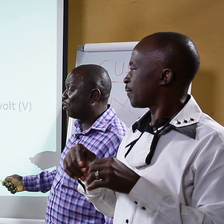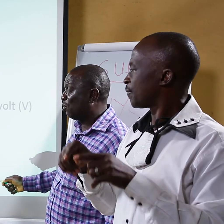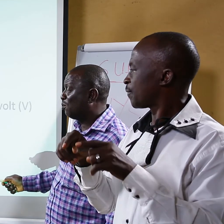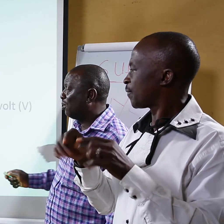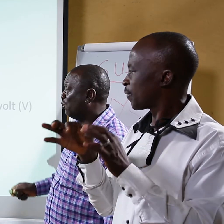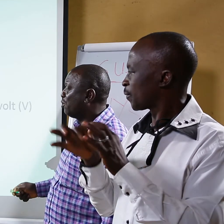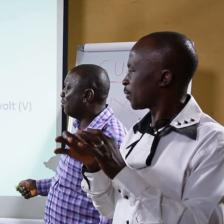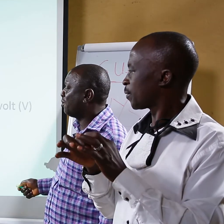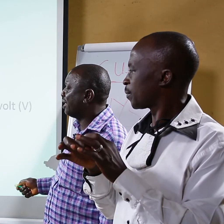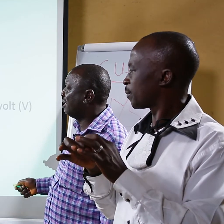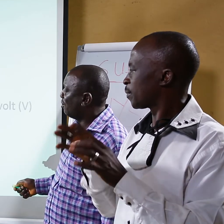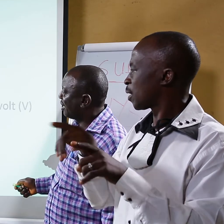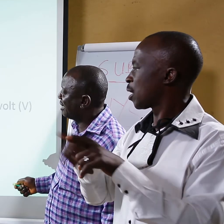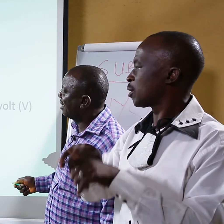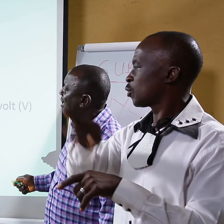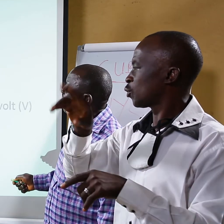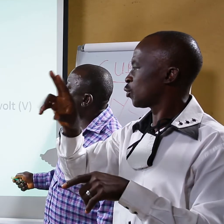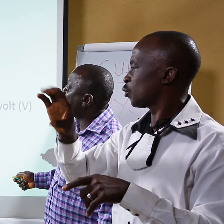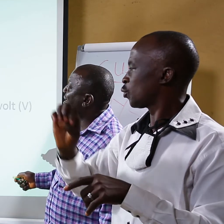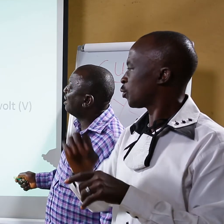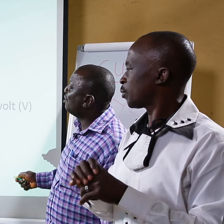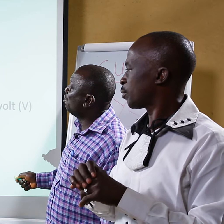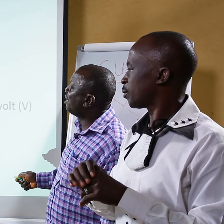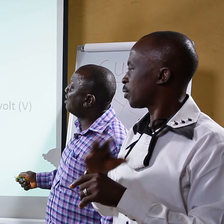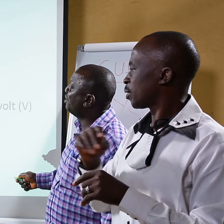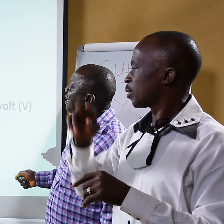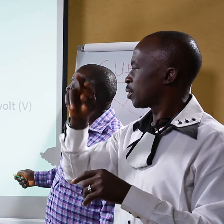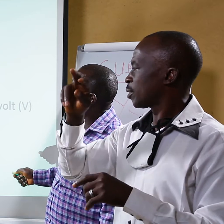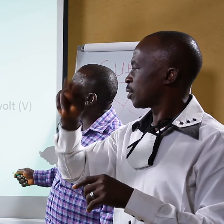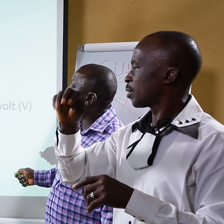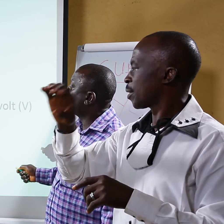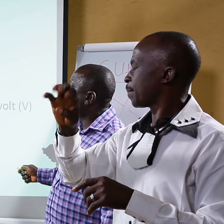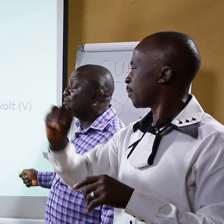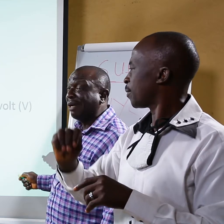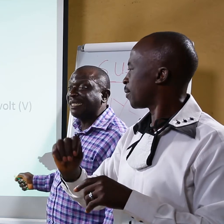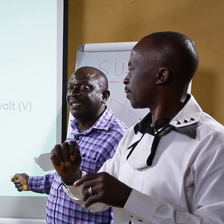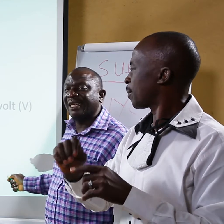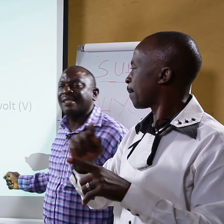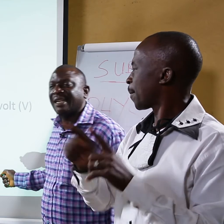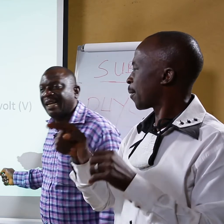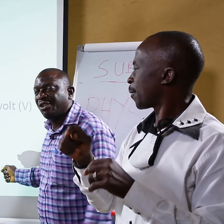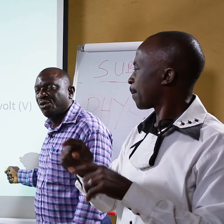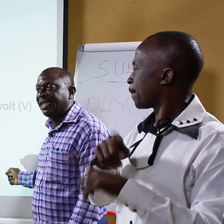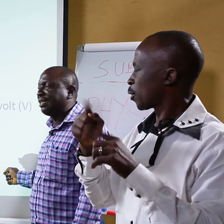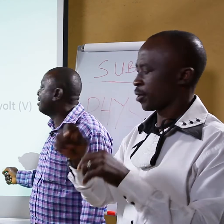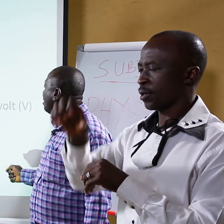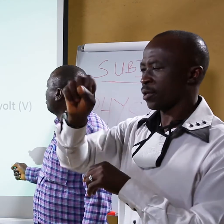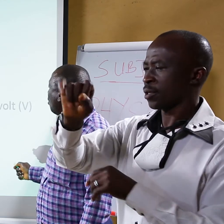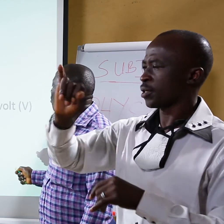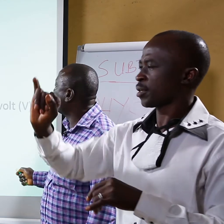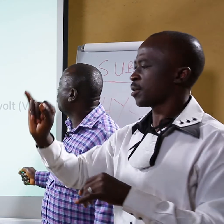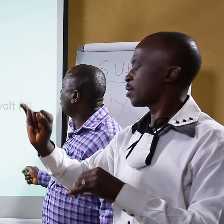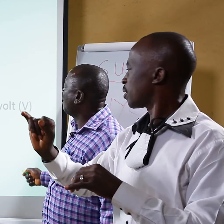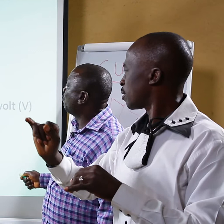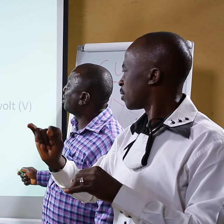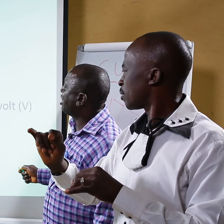joules per coulomb, which we've seen already, and then Newton meter per coulomb. But the SI unit